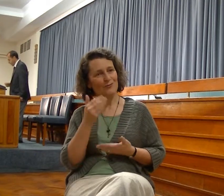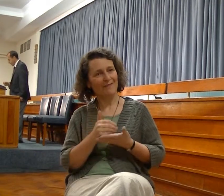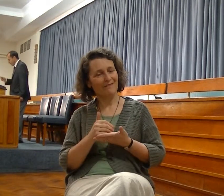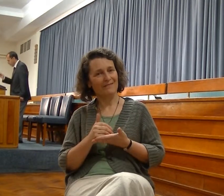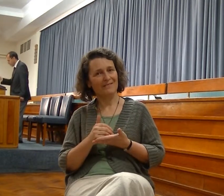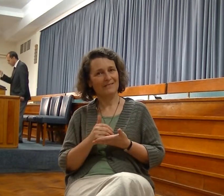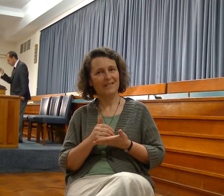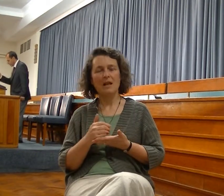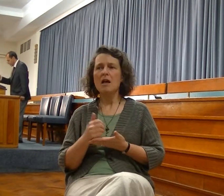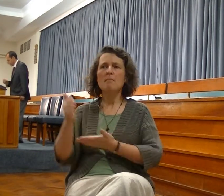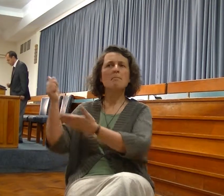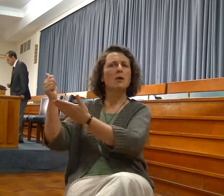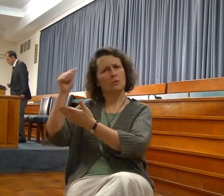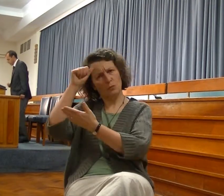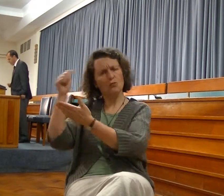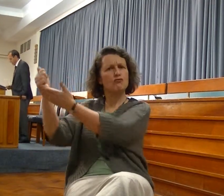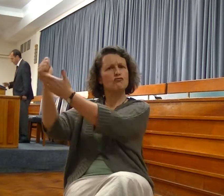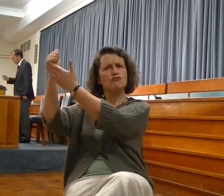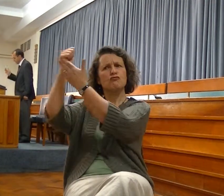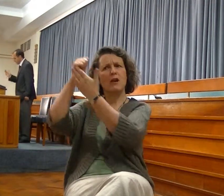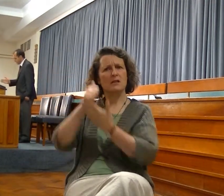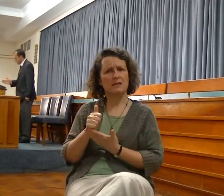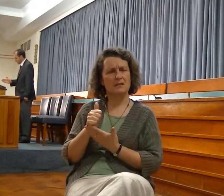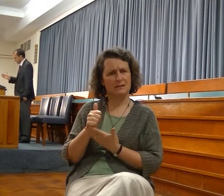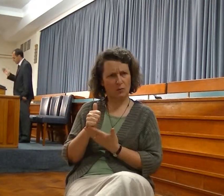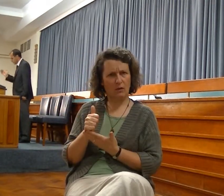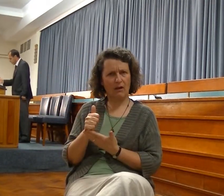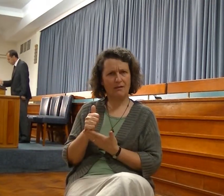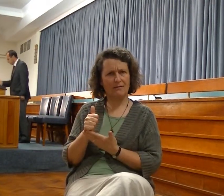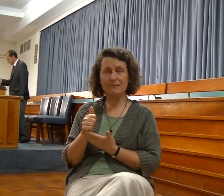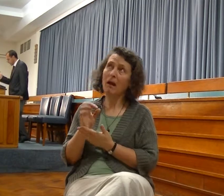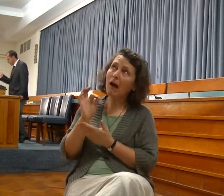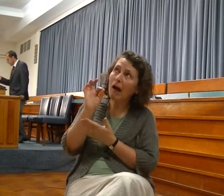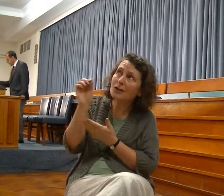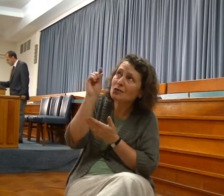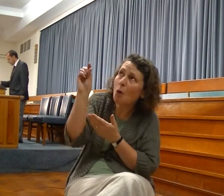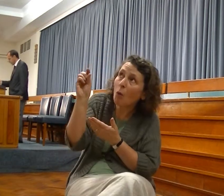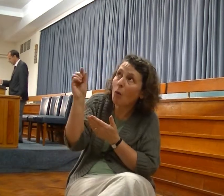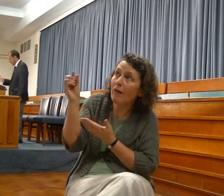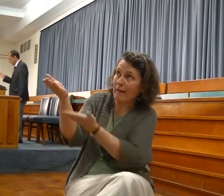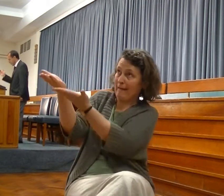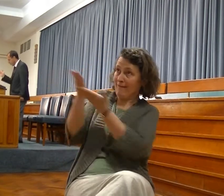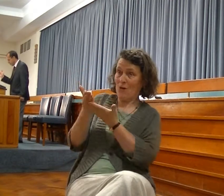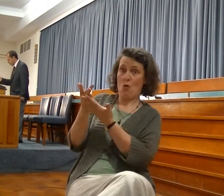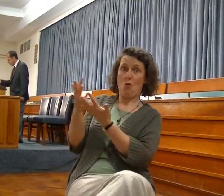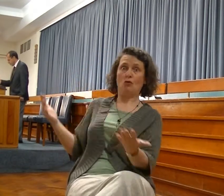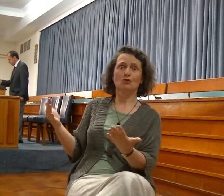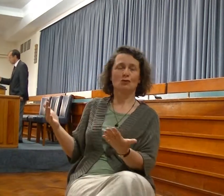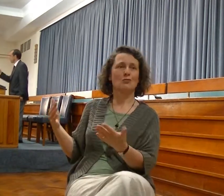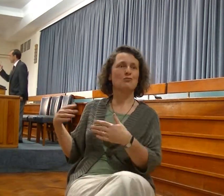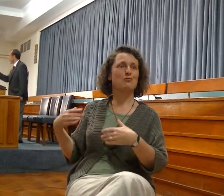more than asked for, and more than requested. And Jesus determines our